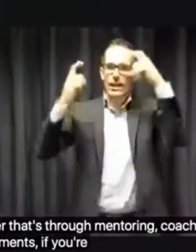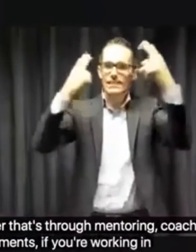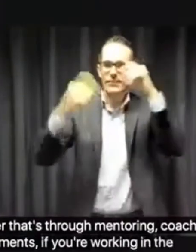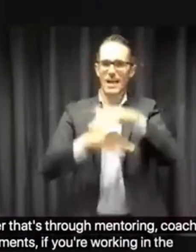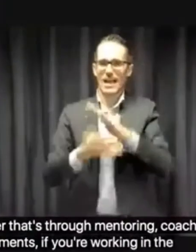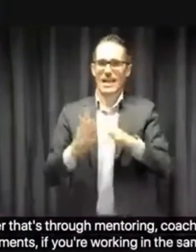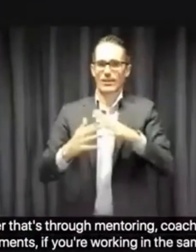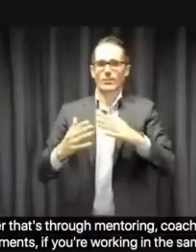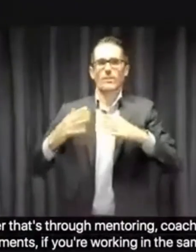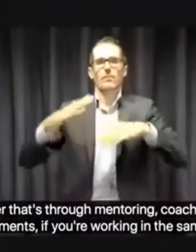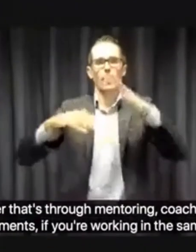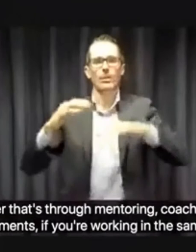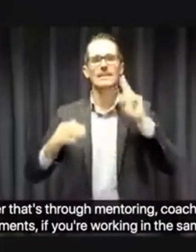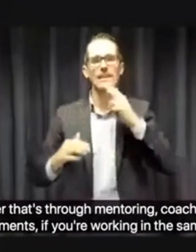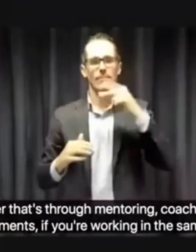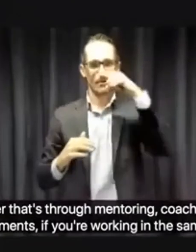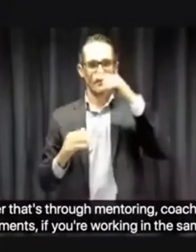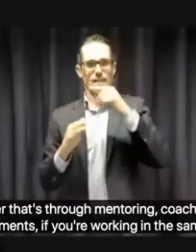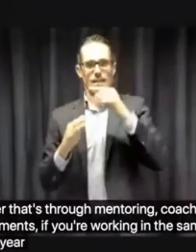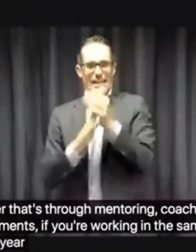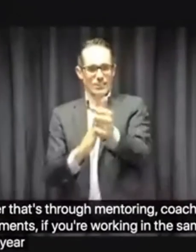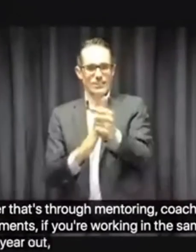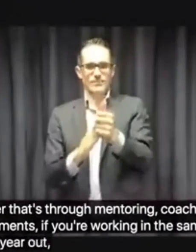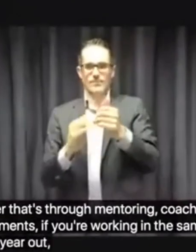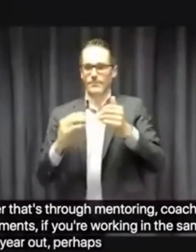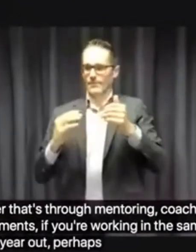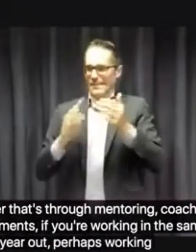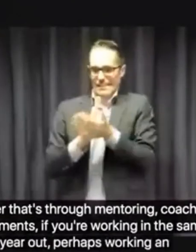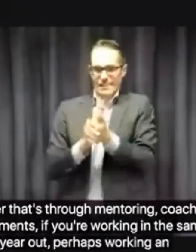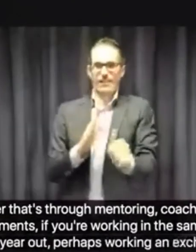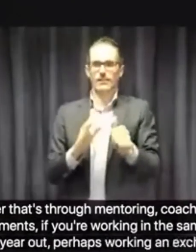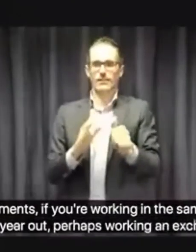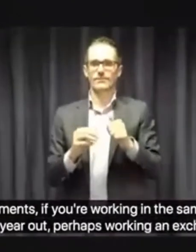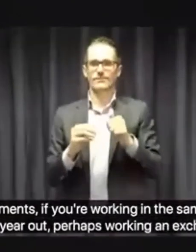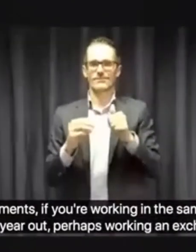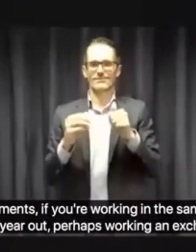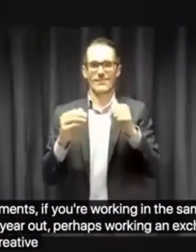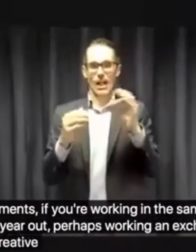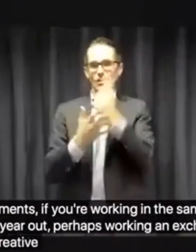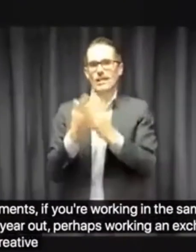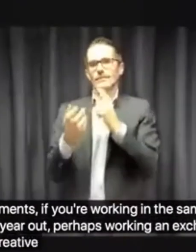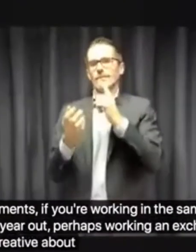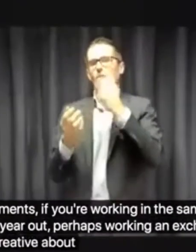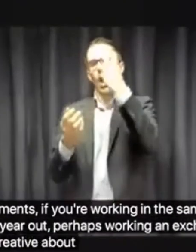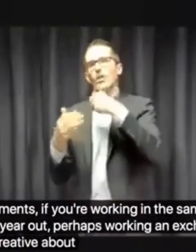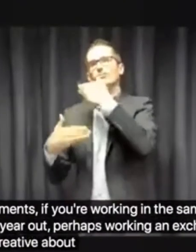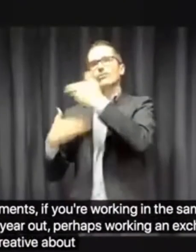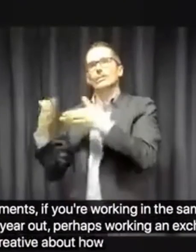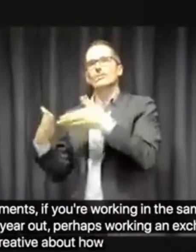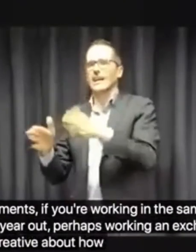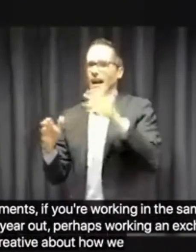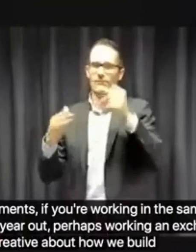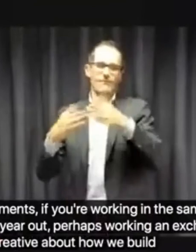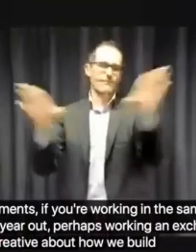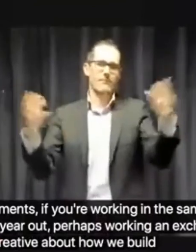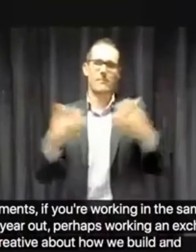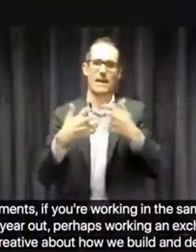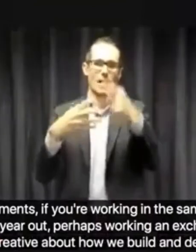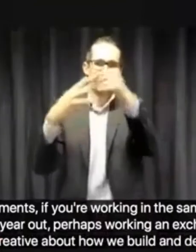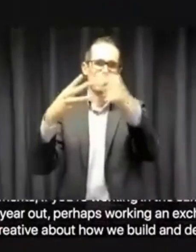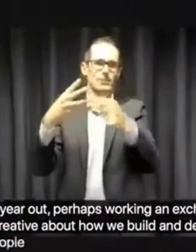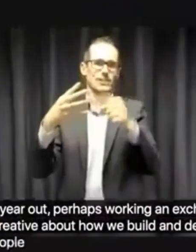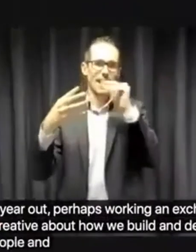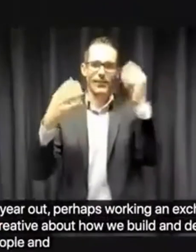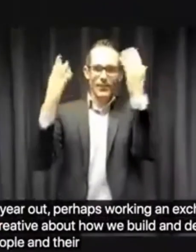in exchange, being creative about how we build and develop deaf people leadership skills. Not only in the old